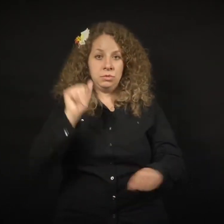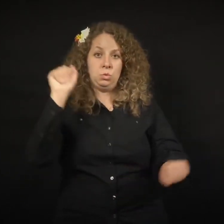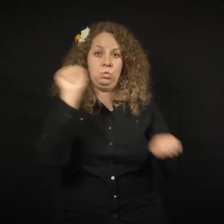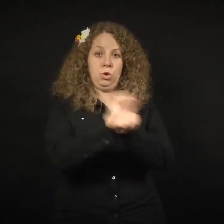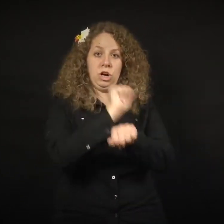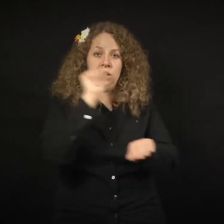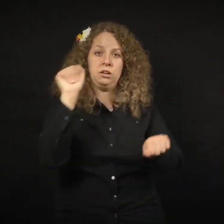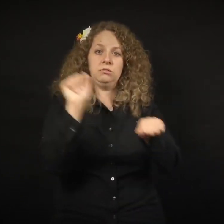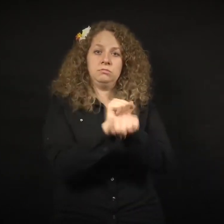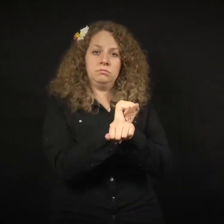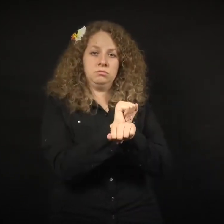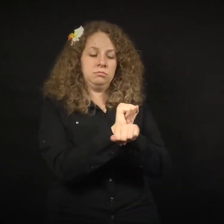Work.